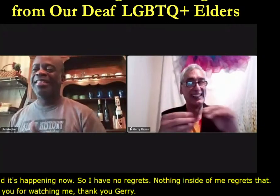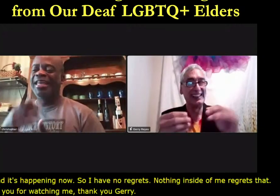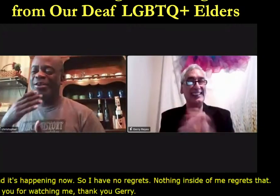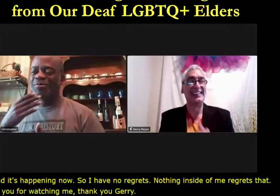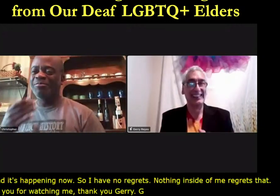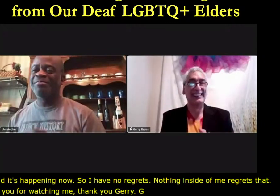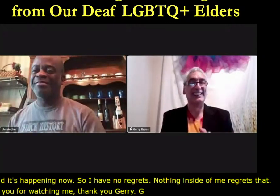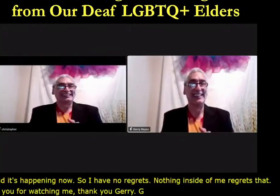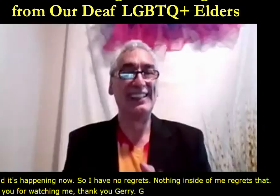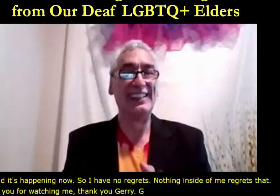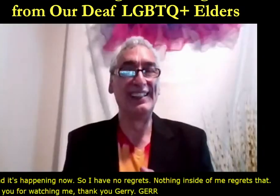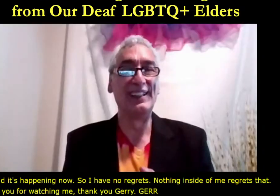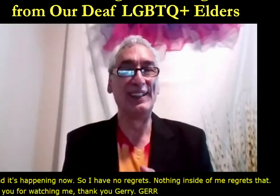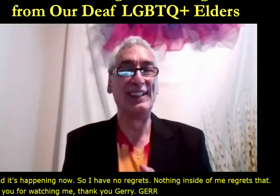very nice story christopher